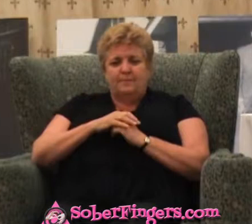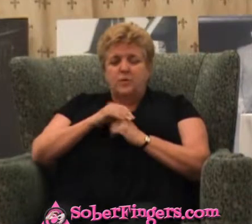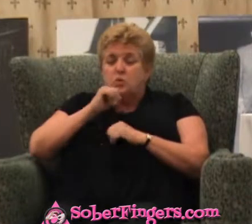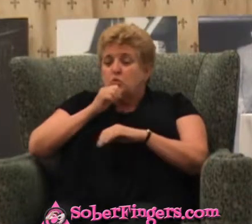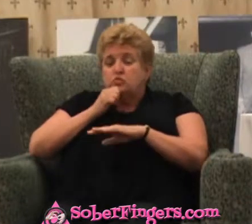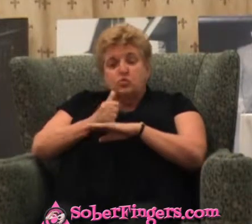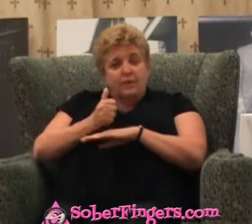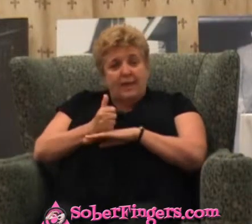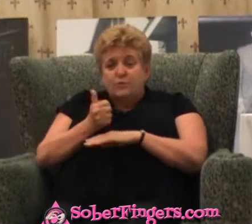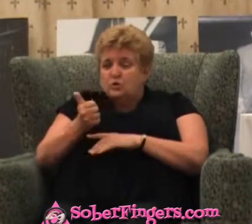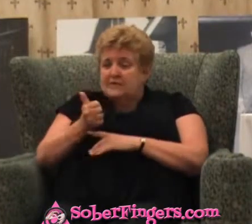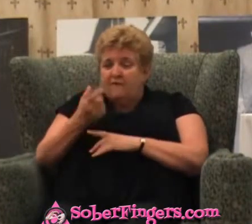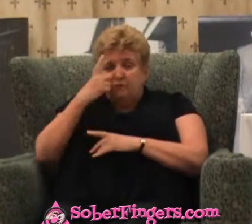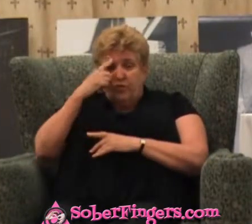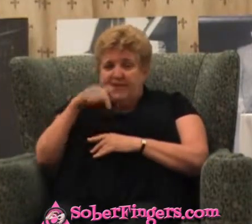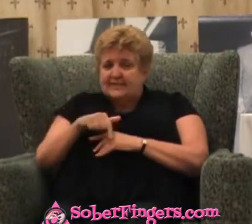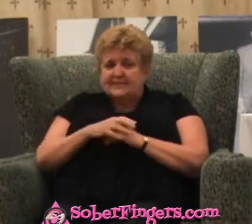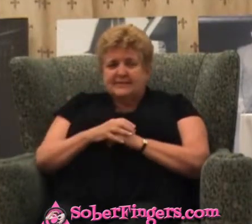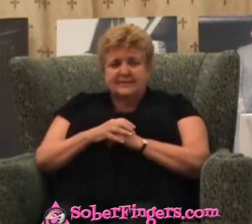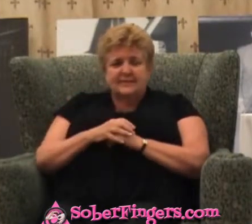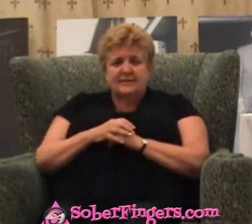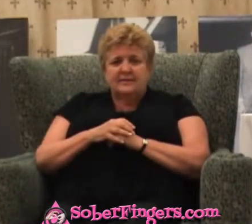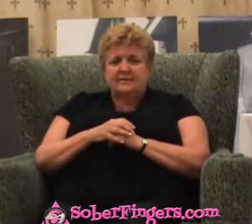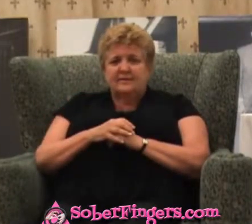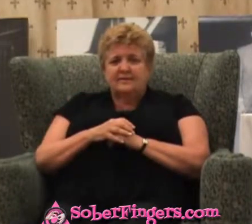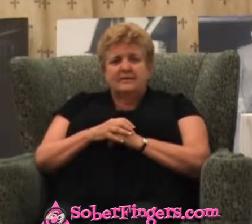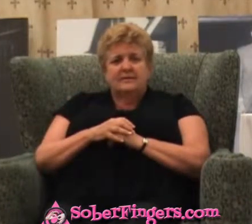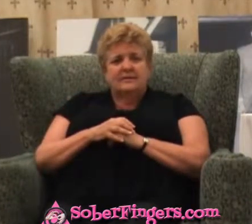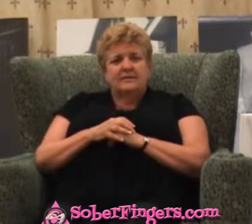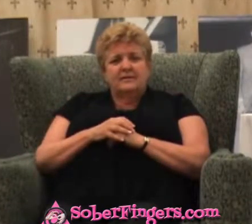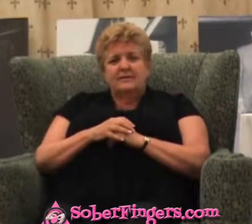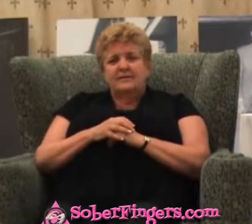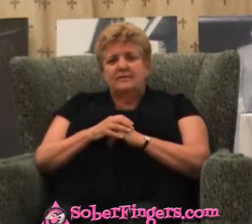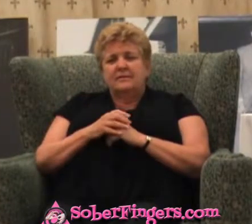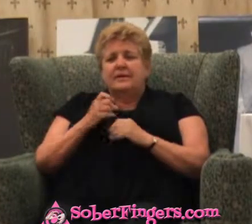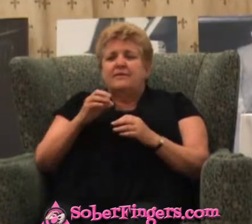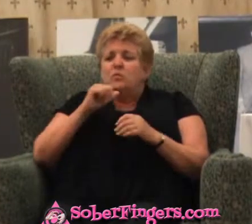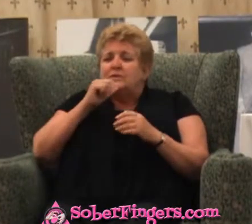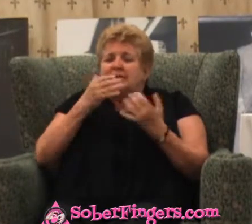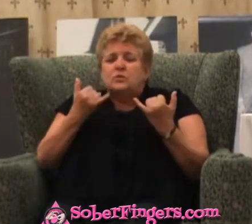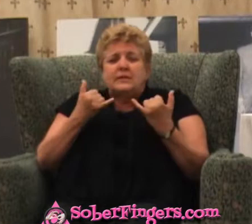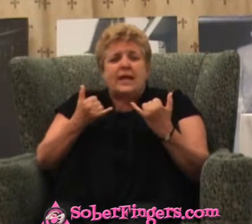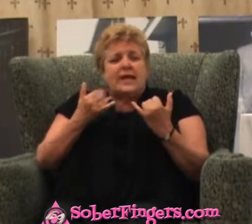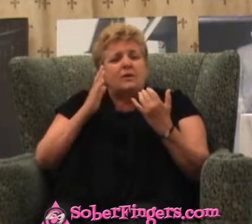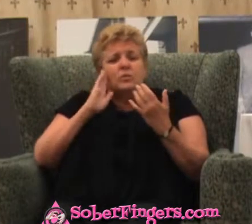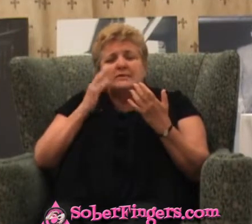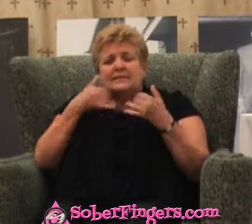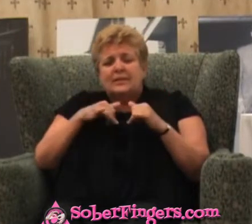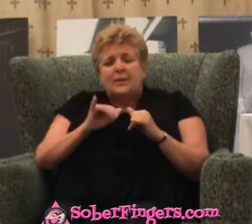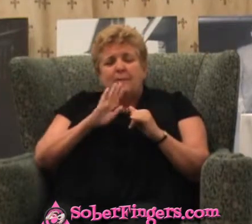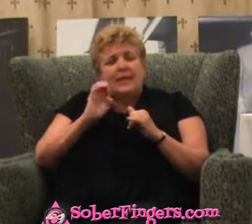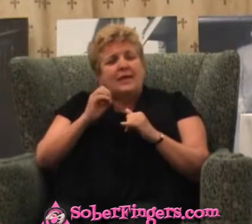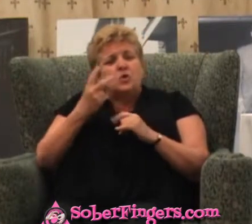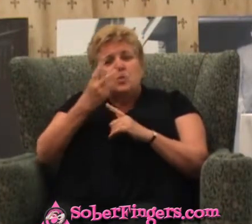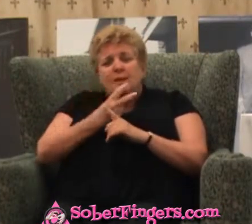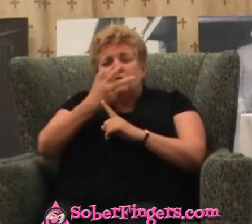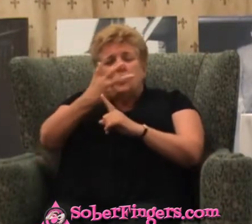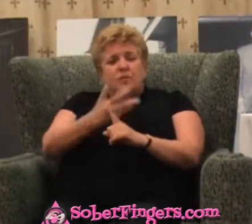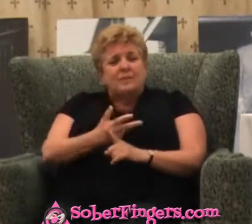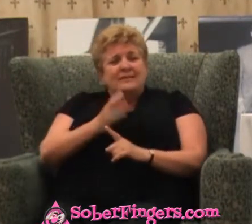for this. If it hadn't been today, it would have been in 2 or 3 months, and it would have been worse. She would have died